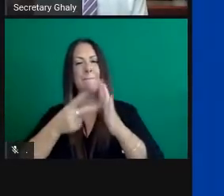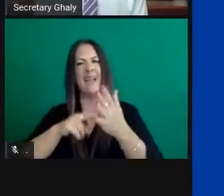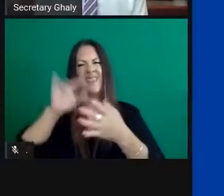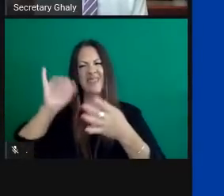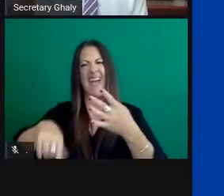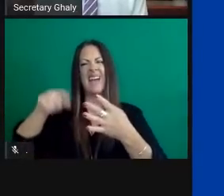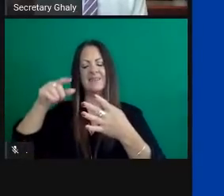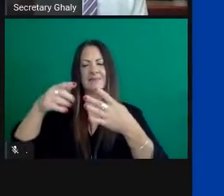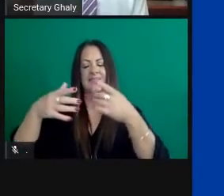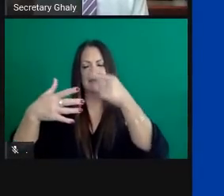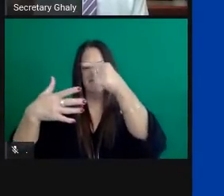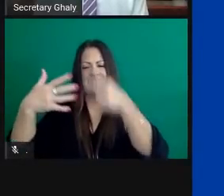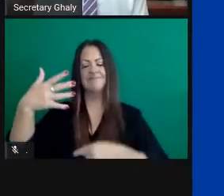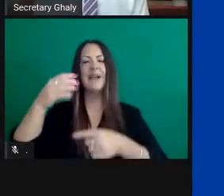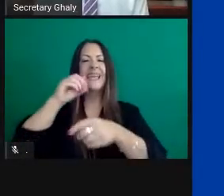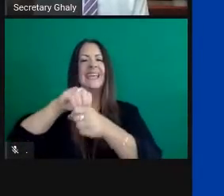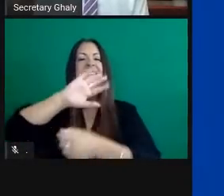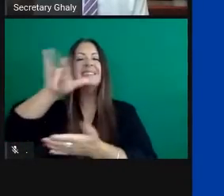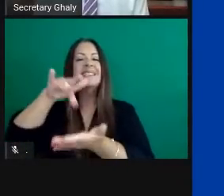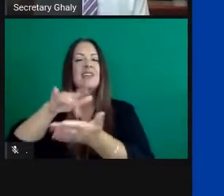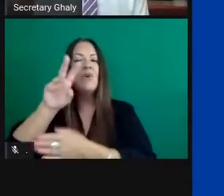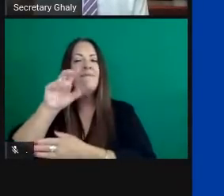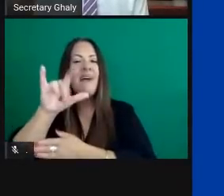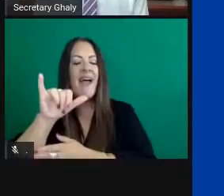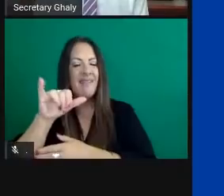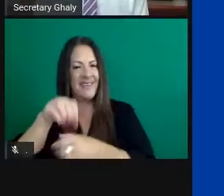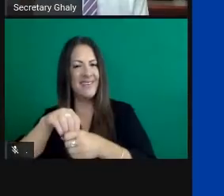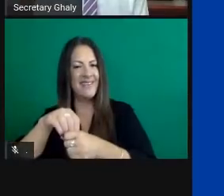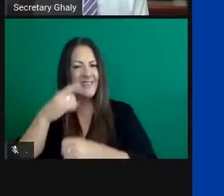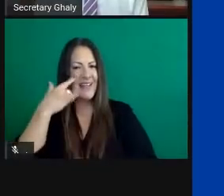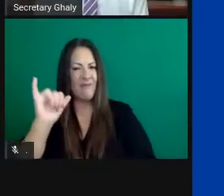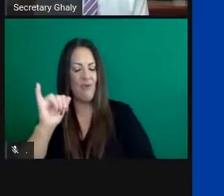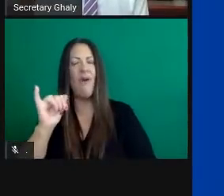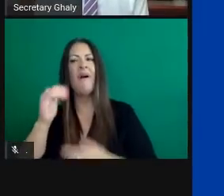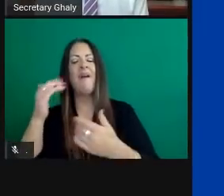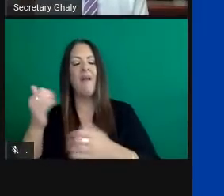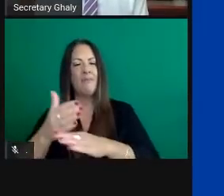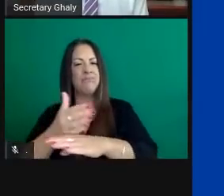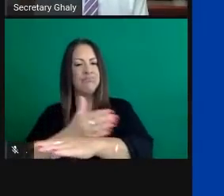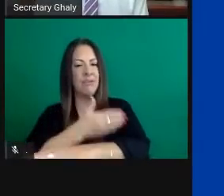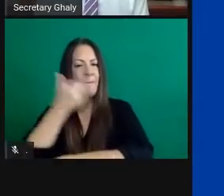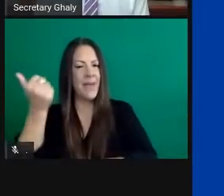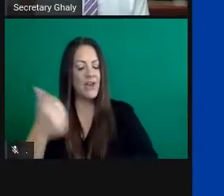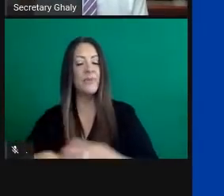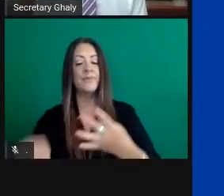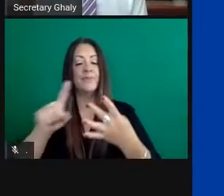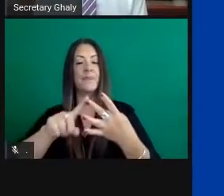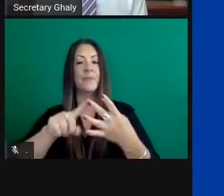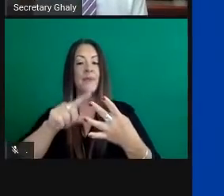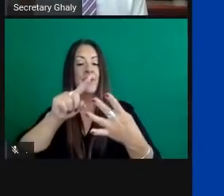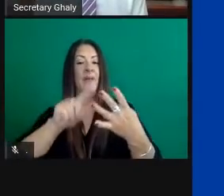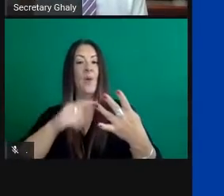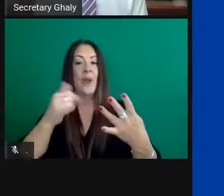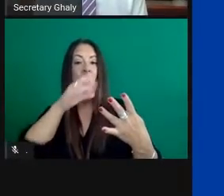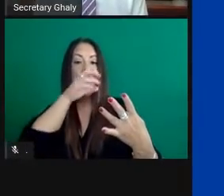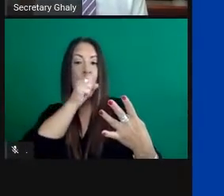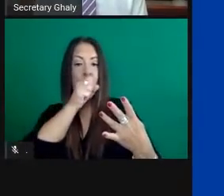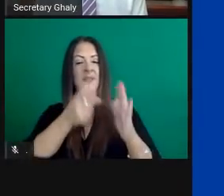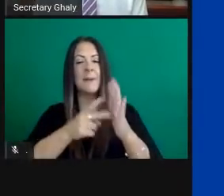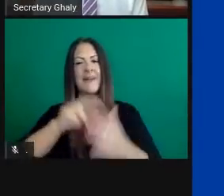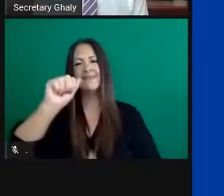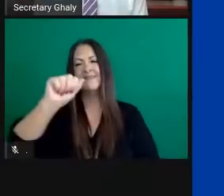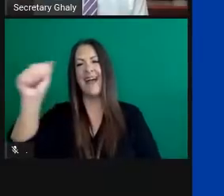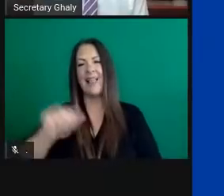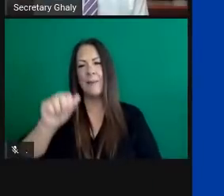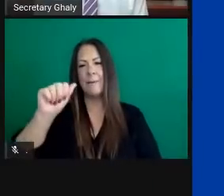purple tier into the red tier. New counties into orange, that's Alameda, Placer, and Santa Clara.